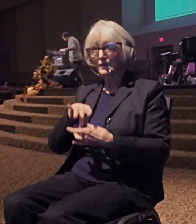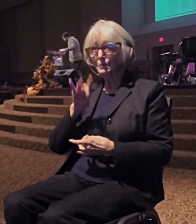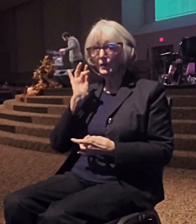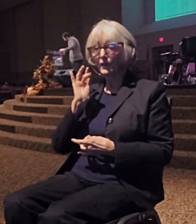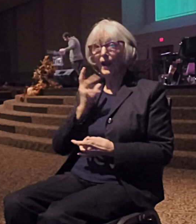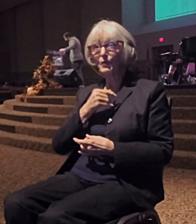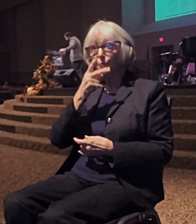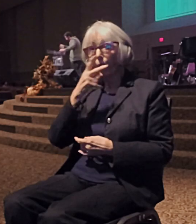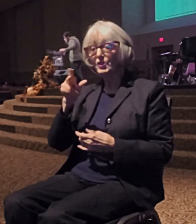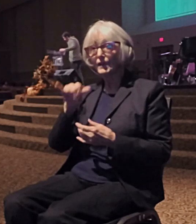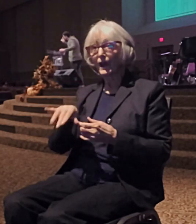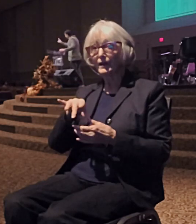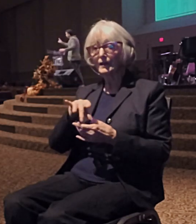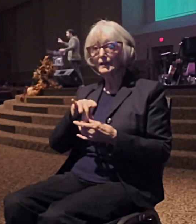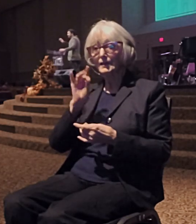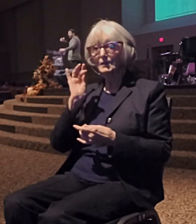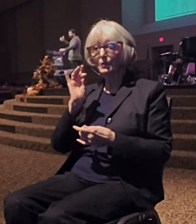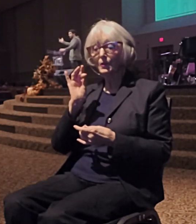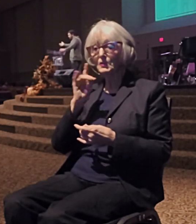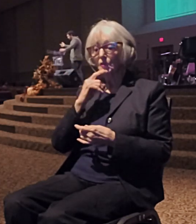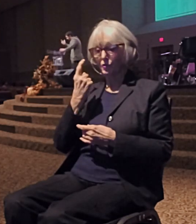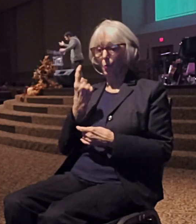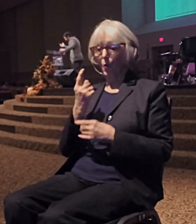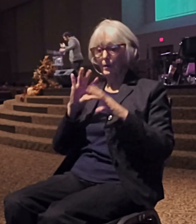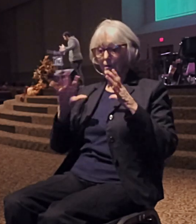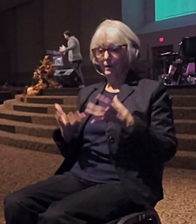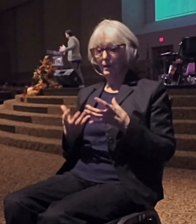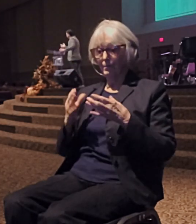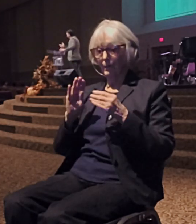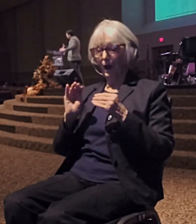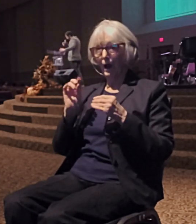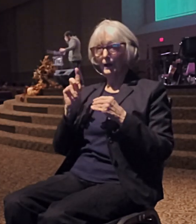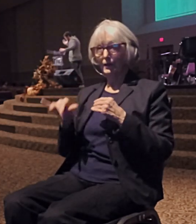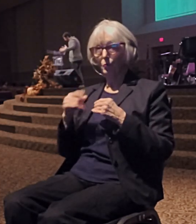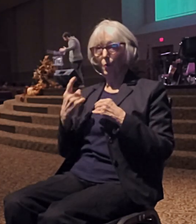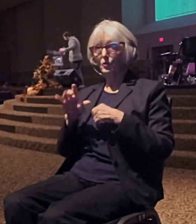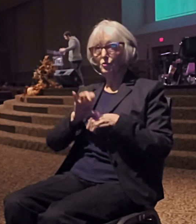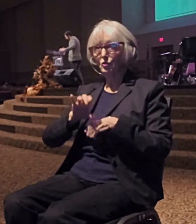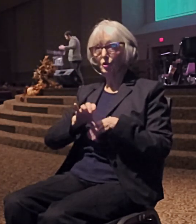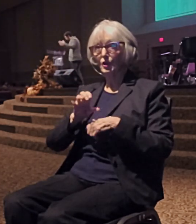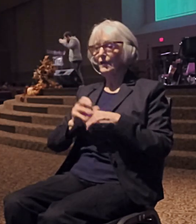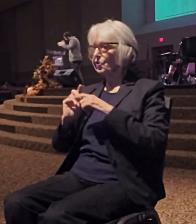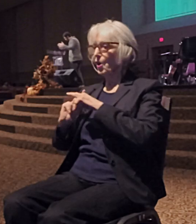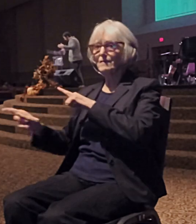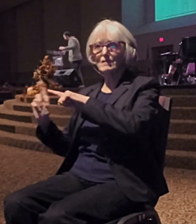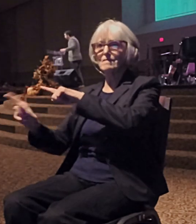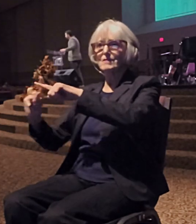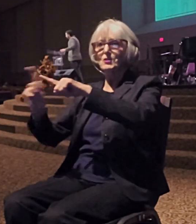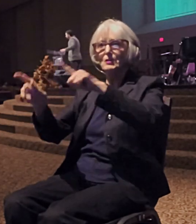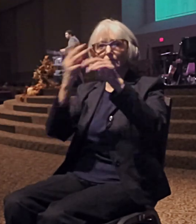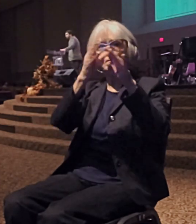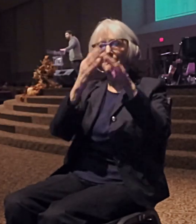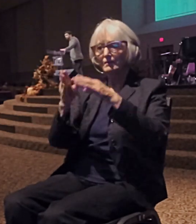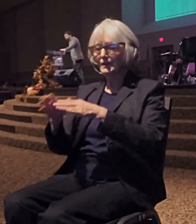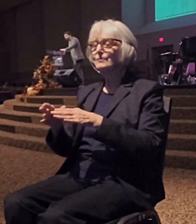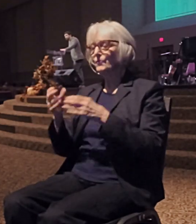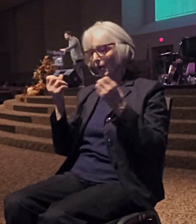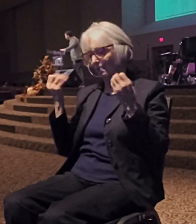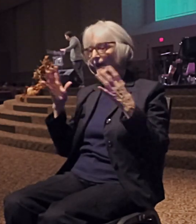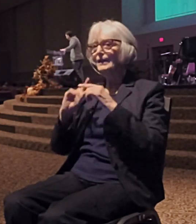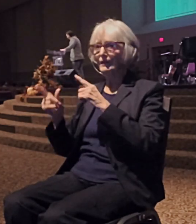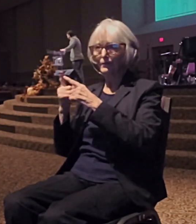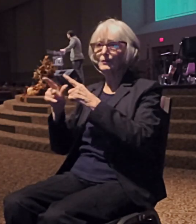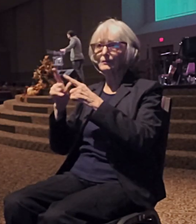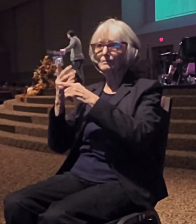this unity is a big deal to God because there's one body. God only creates one church. There's not multiple different kinds of churches. There are multiple